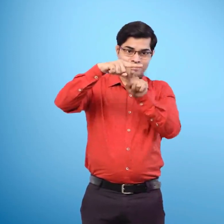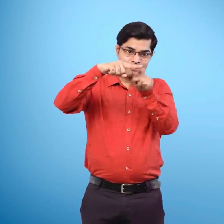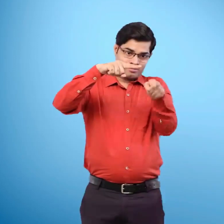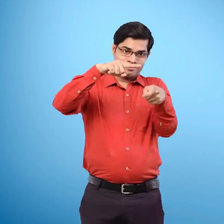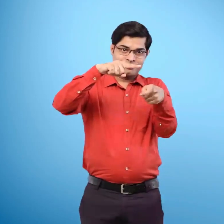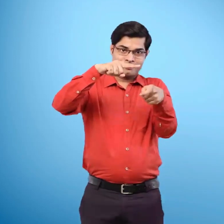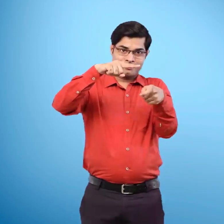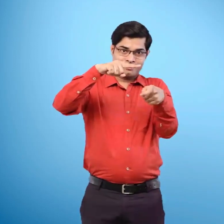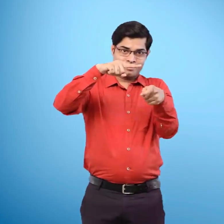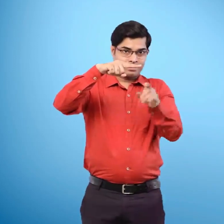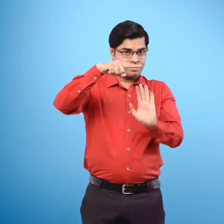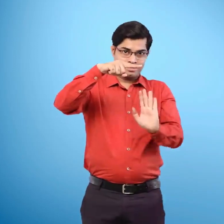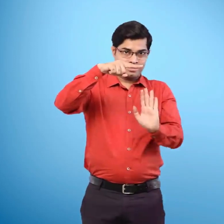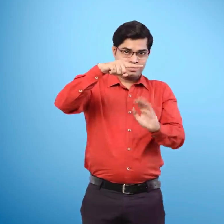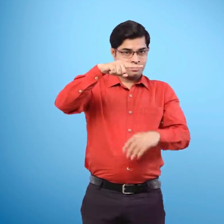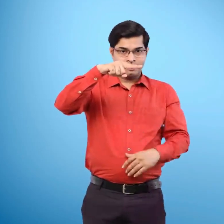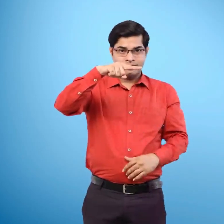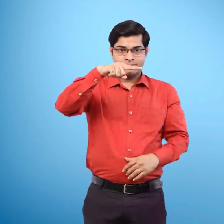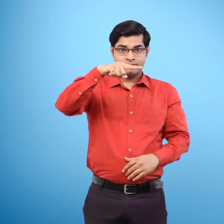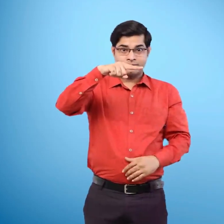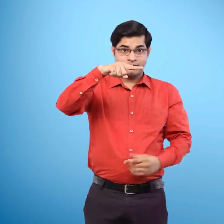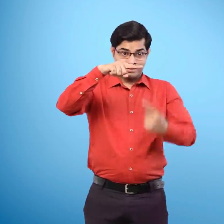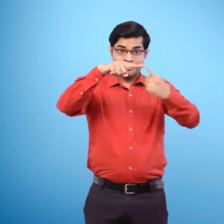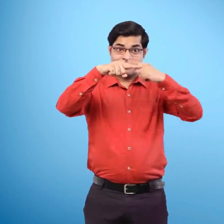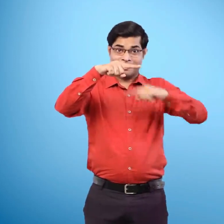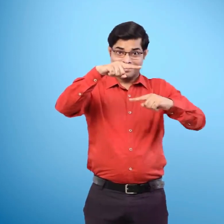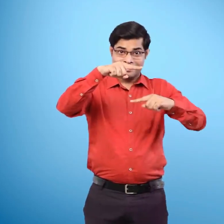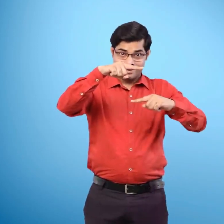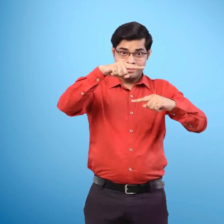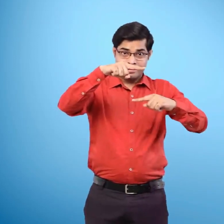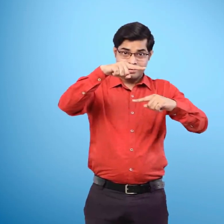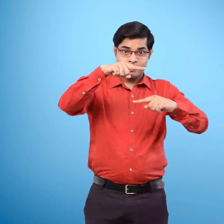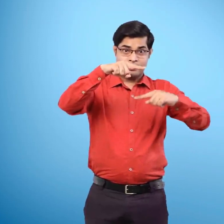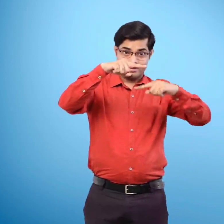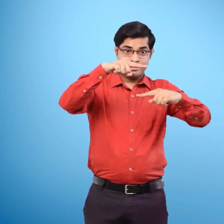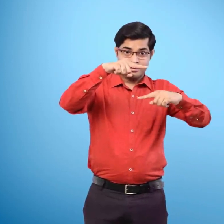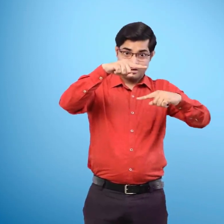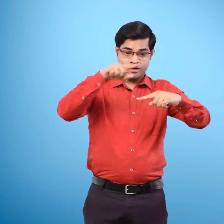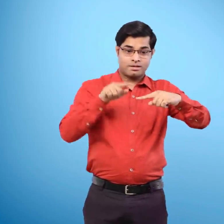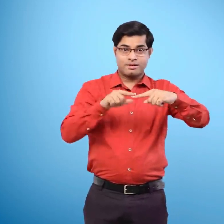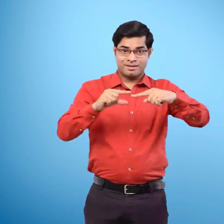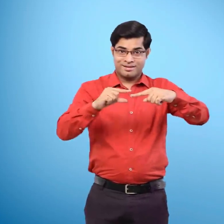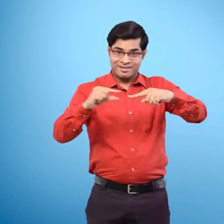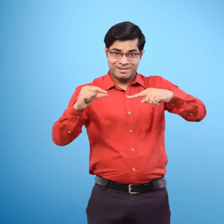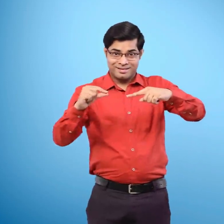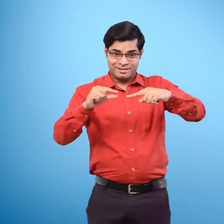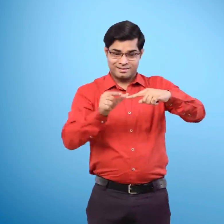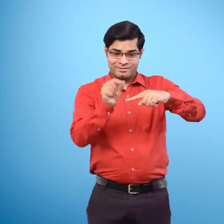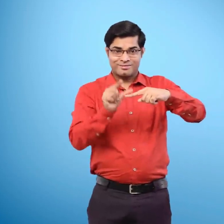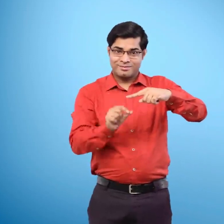same. These rods are arranged in sleeping line. Rod 1 has head point at right side.